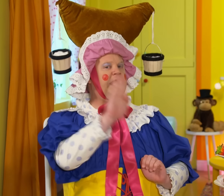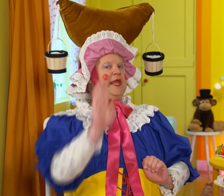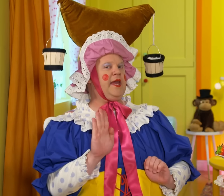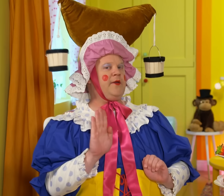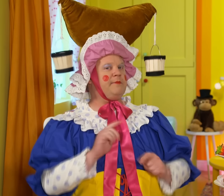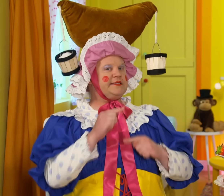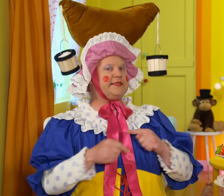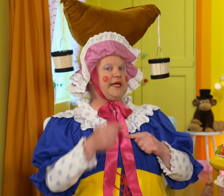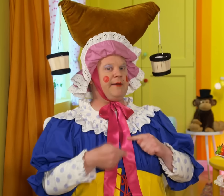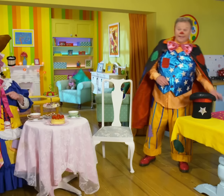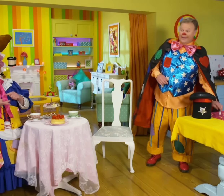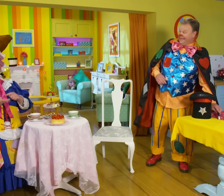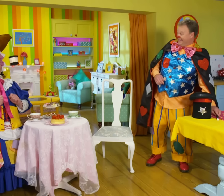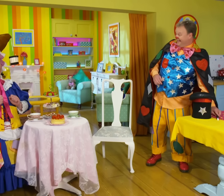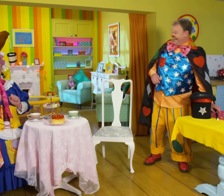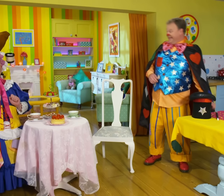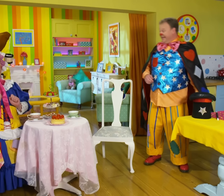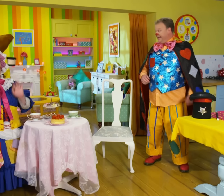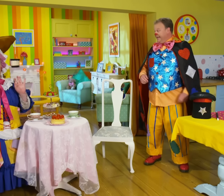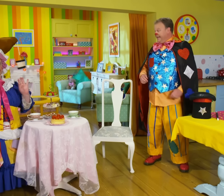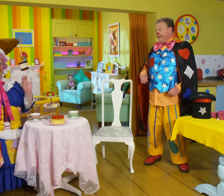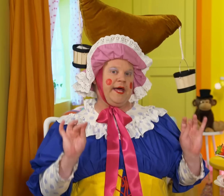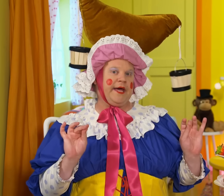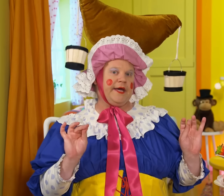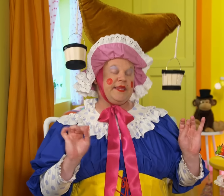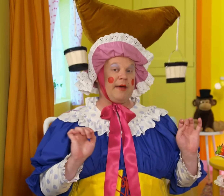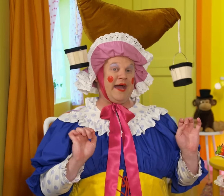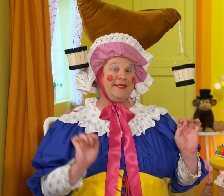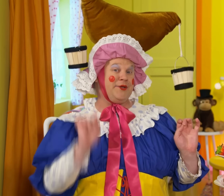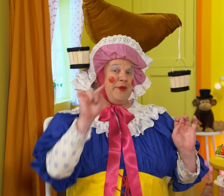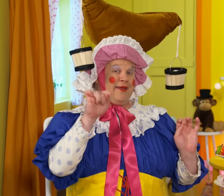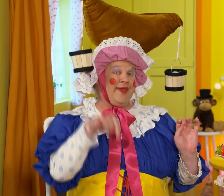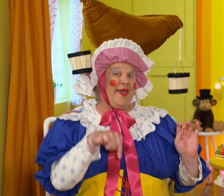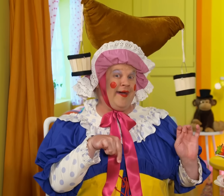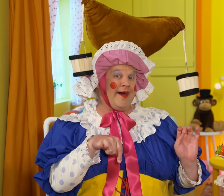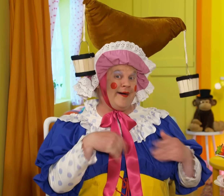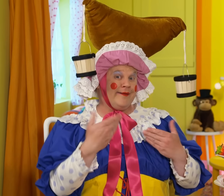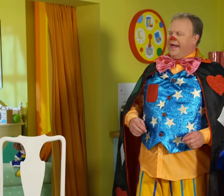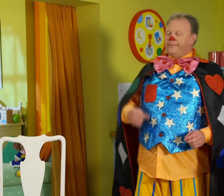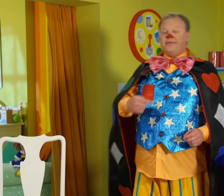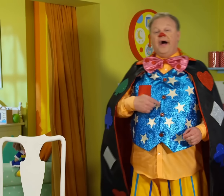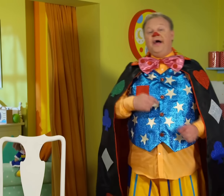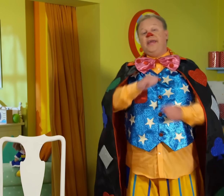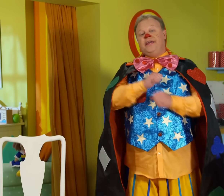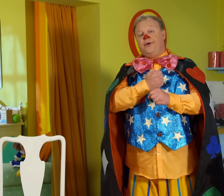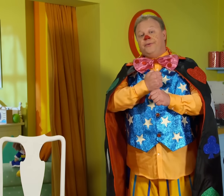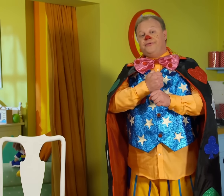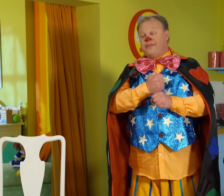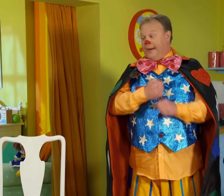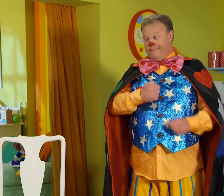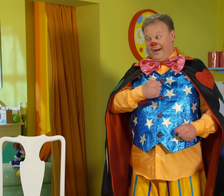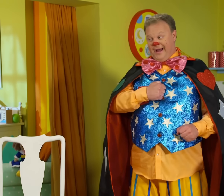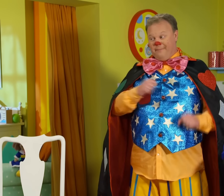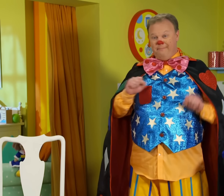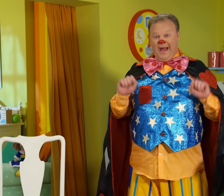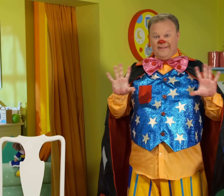Hello, Mr. Tumble! What on earth am I doing here? Well, I used my